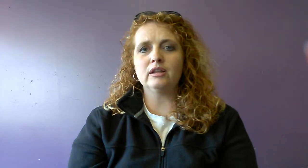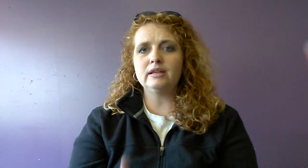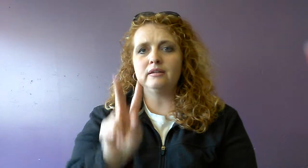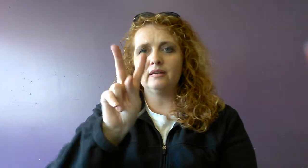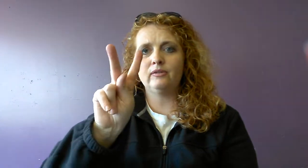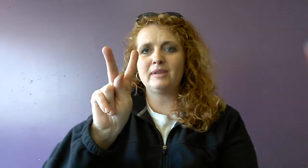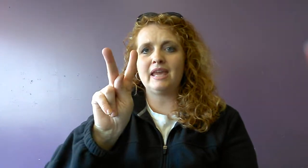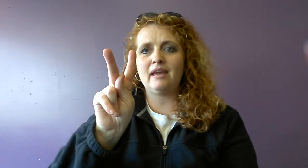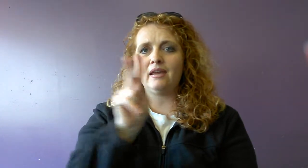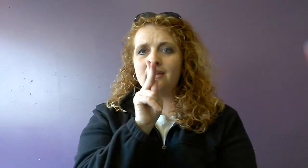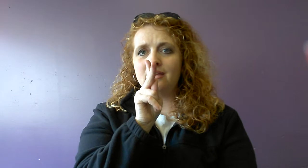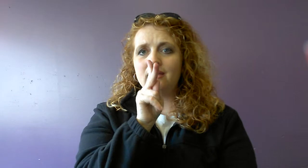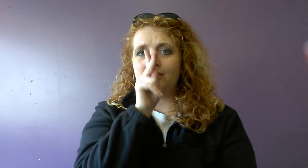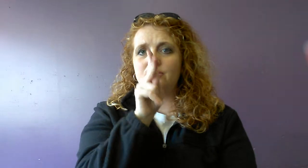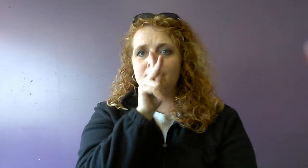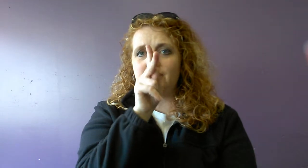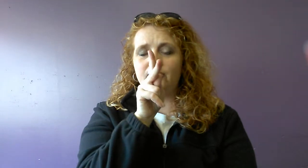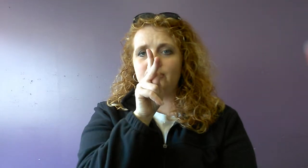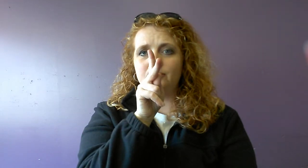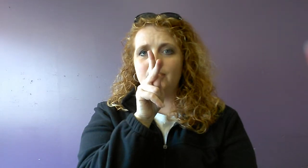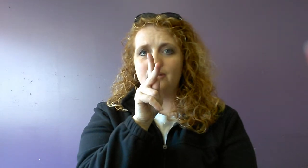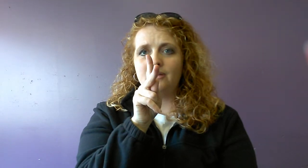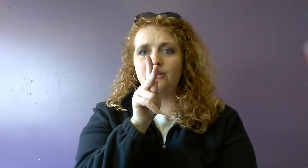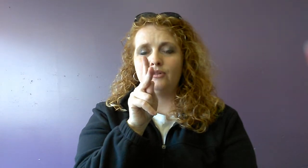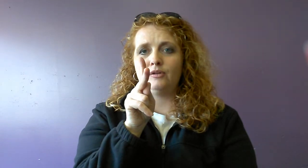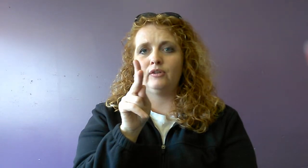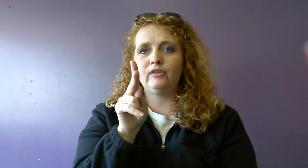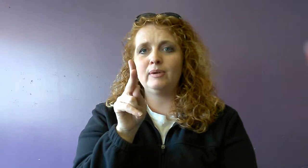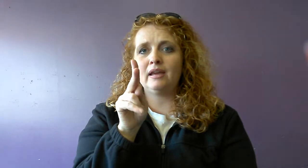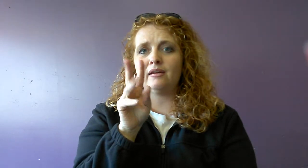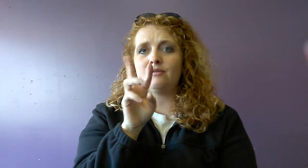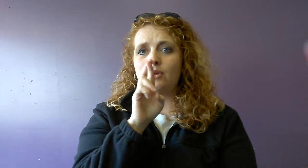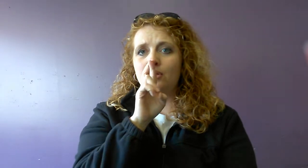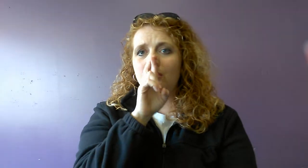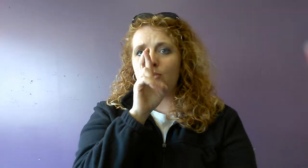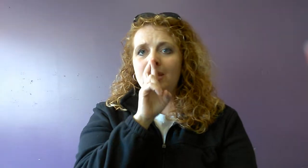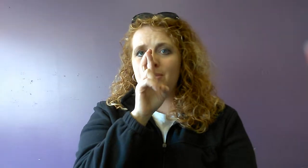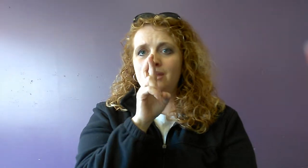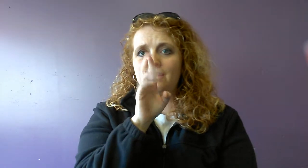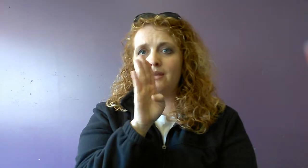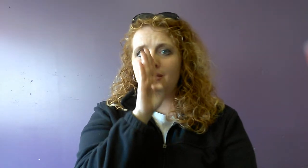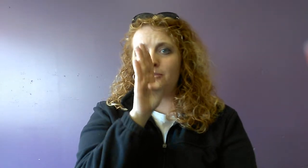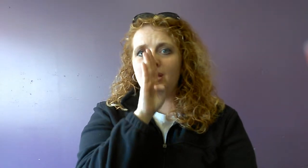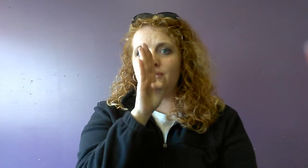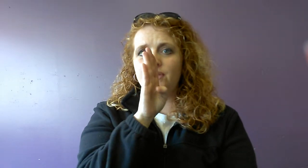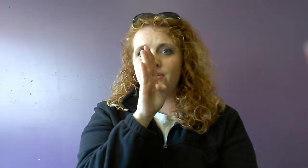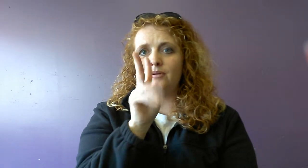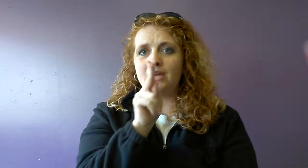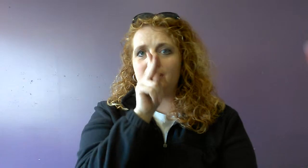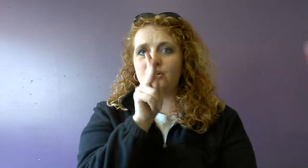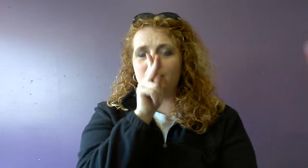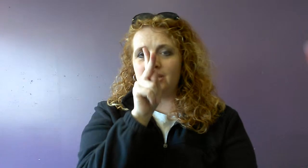Kirkland is with a K, doing this. So you see we have Redmond, Bellevue, and